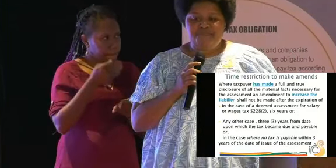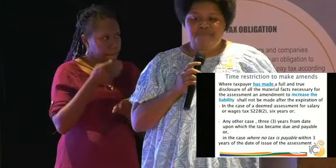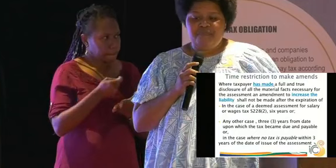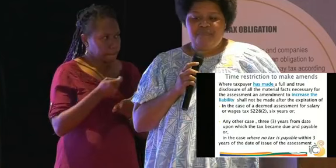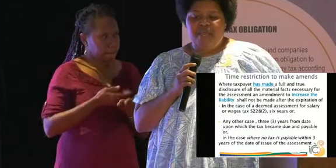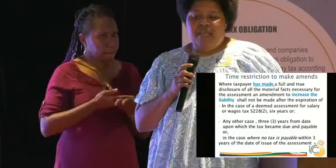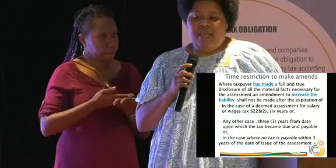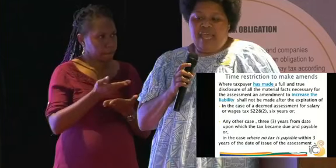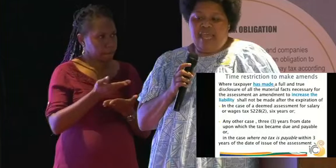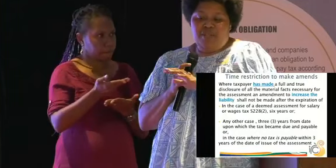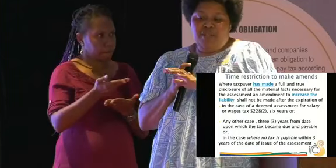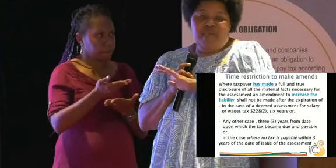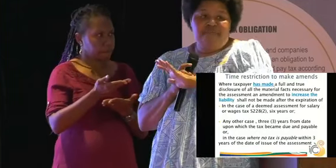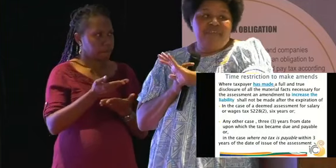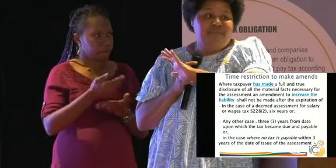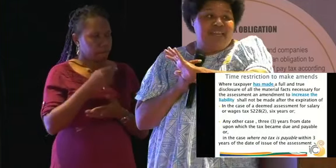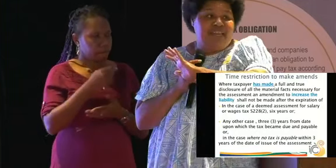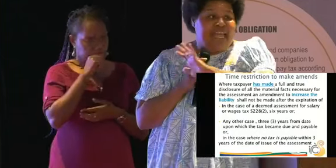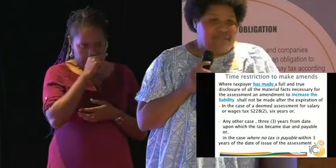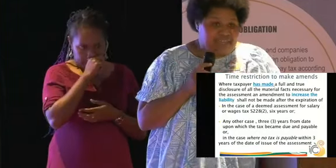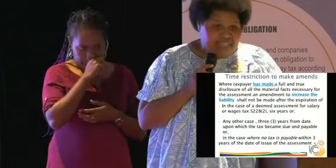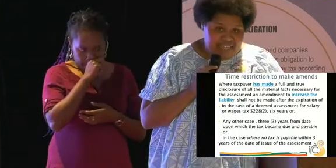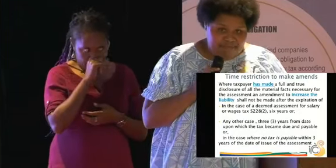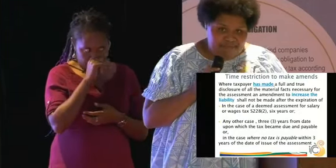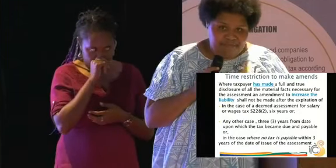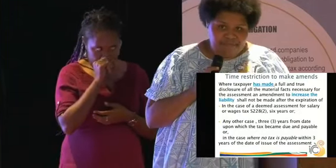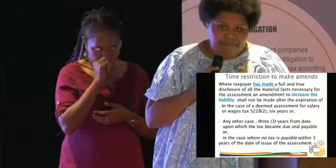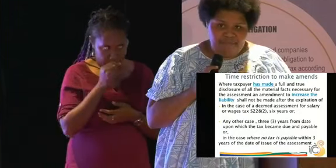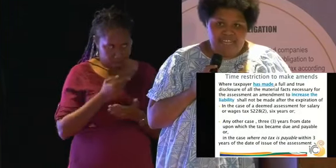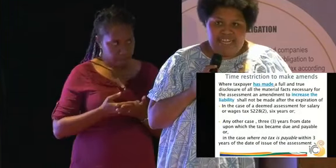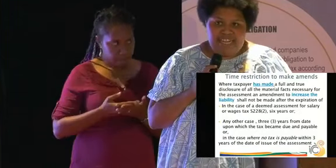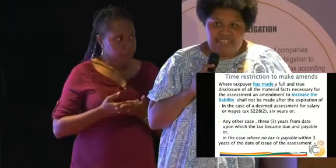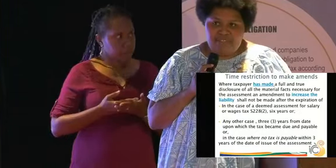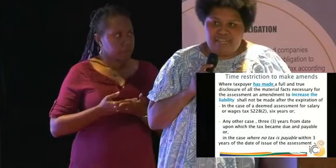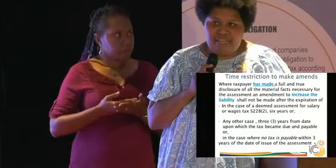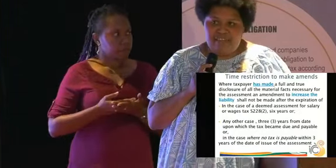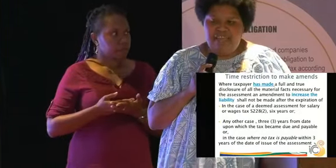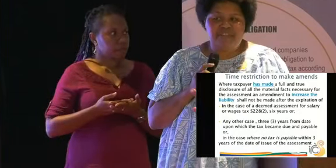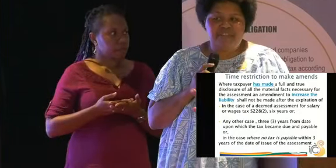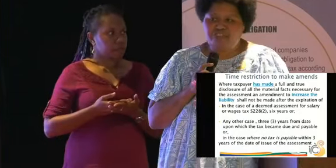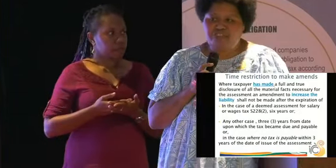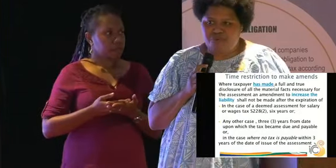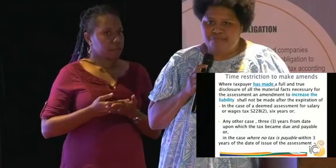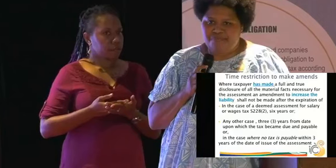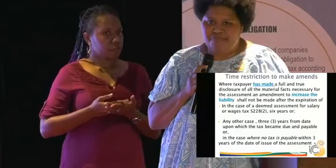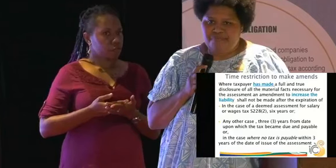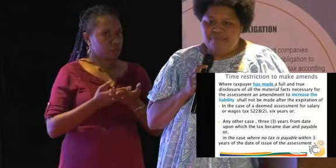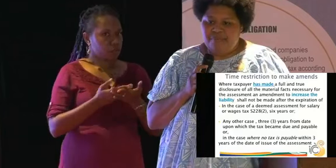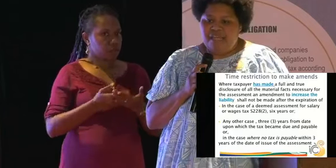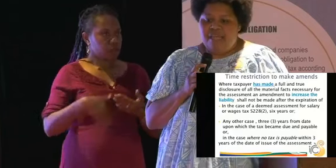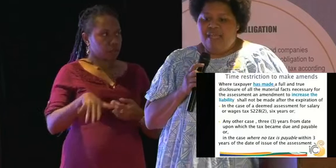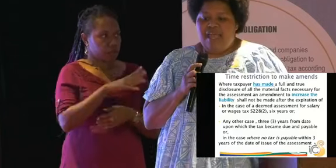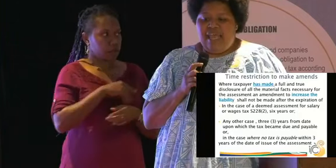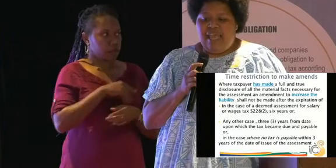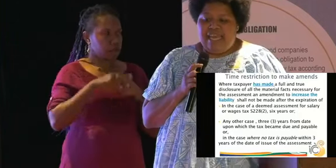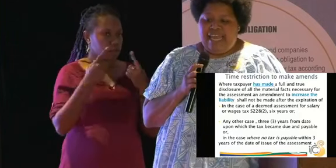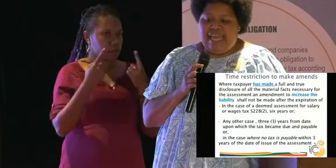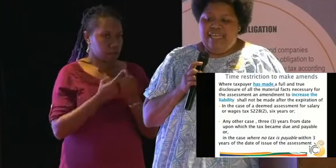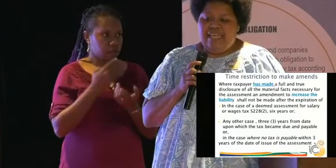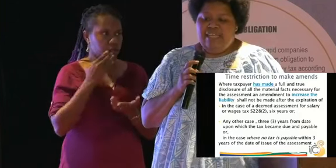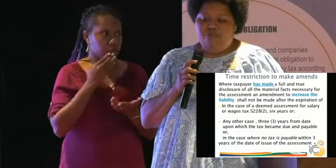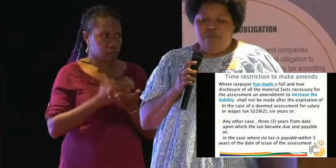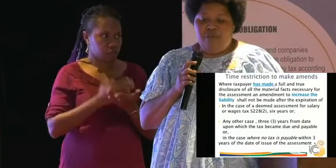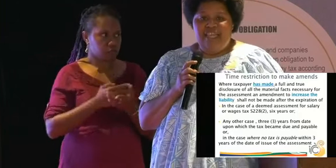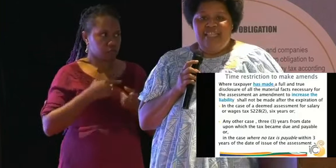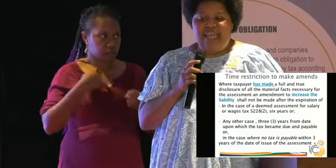returns and you have given everything in that tax return, everything is true. And